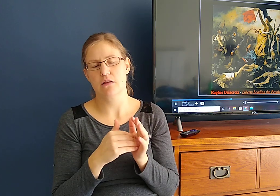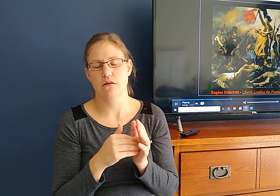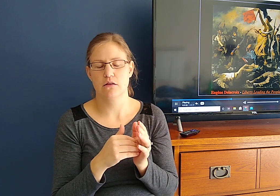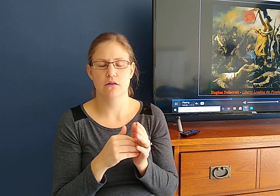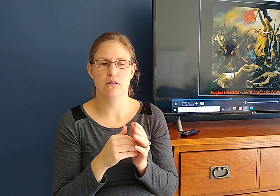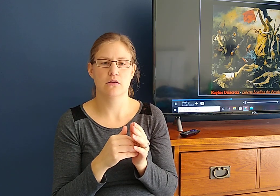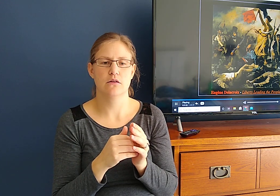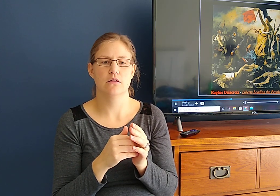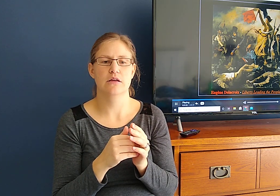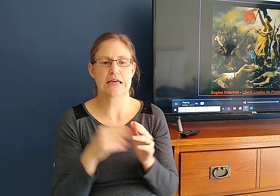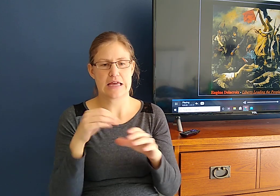of the Louvre.